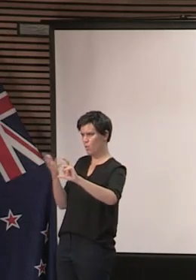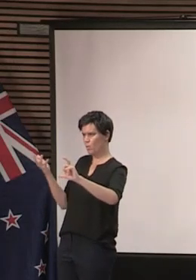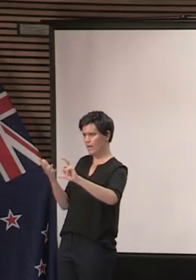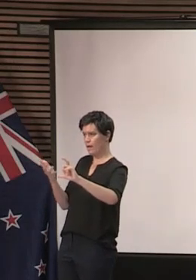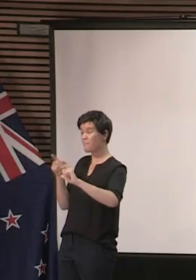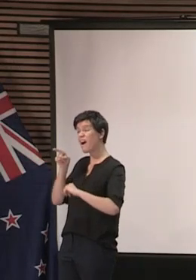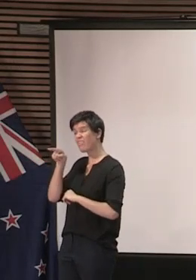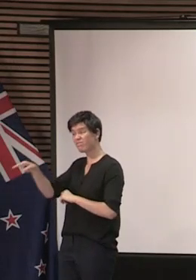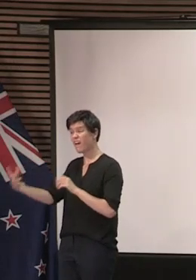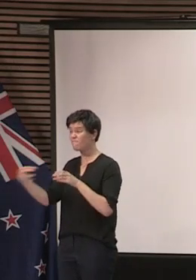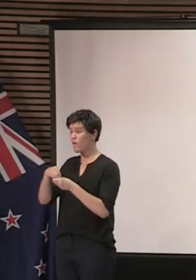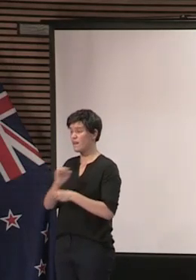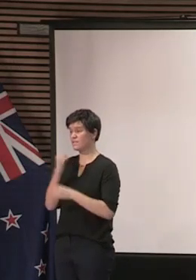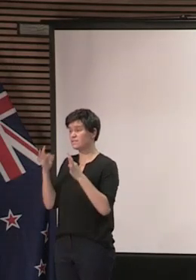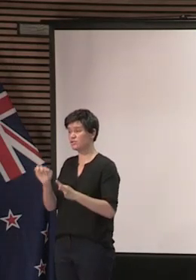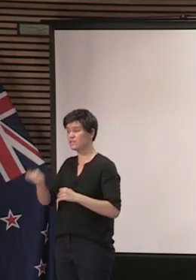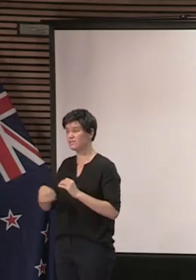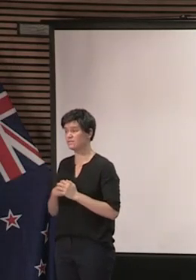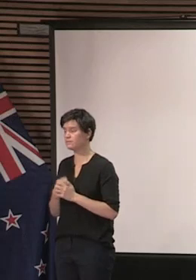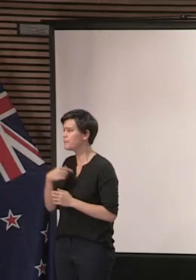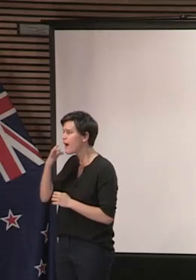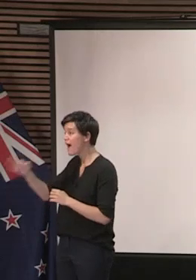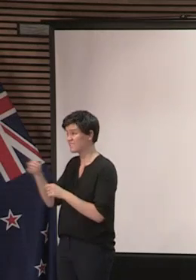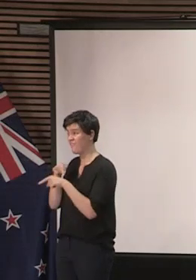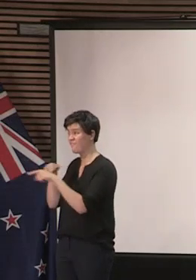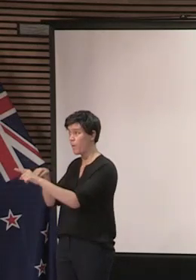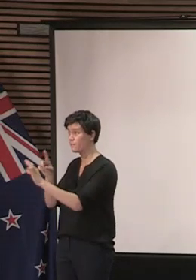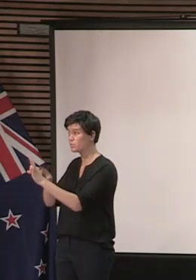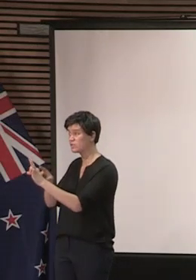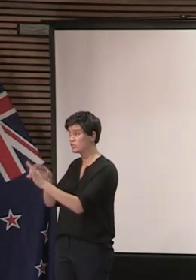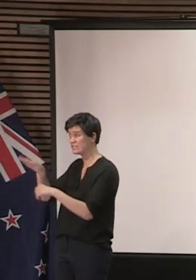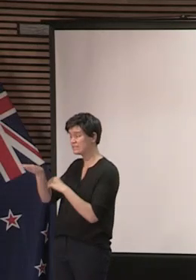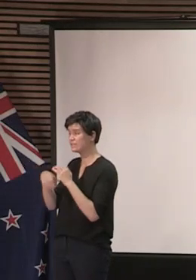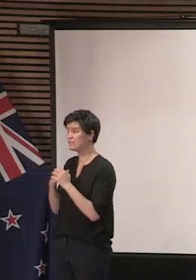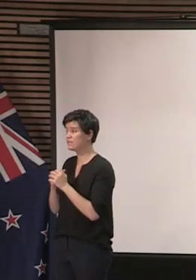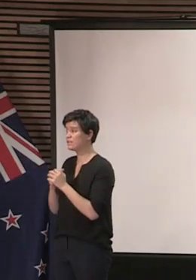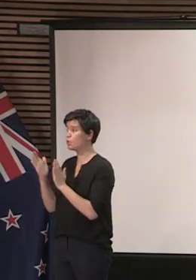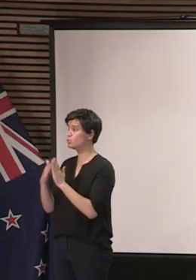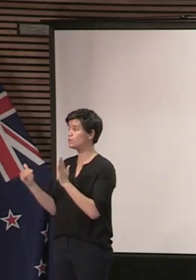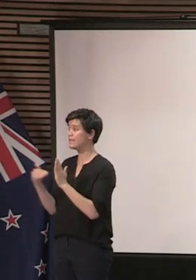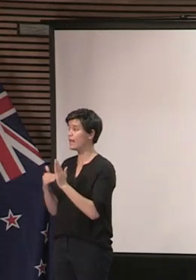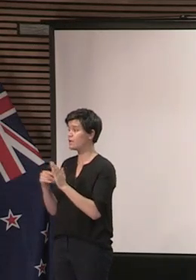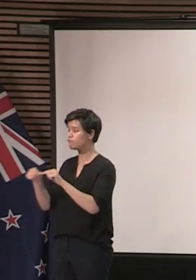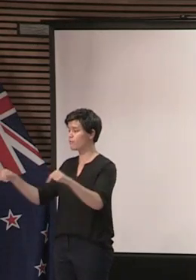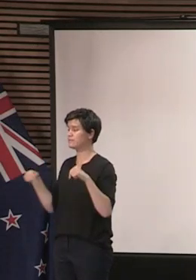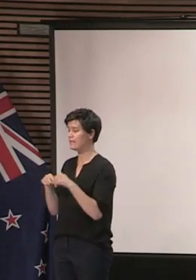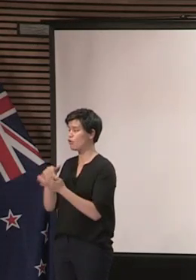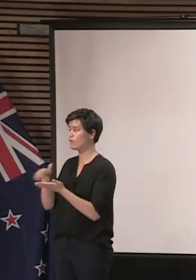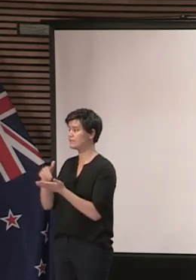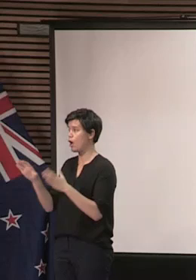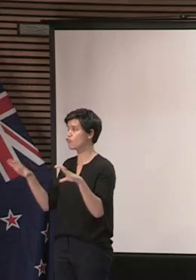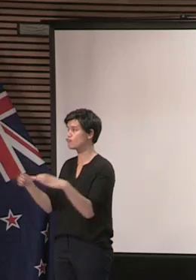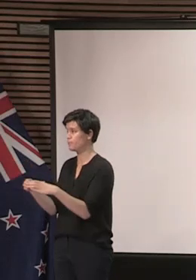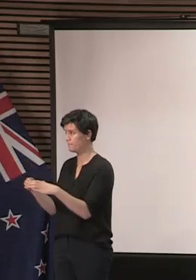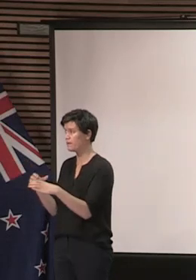up as a cabinet tomorrow. One more on shopping centres. The New Zealand Retail Property Group saying that there should be a rethink on the